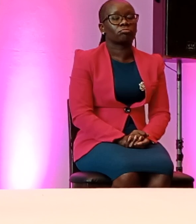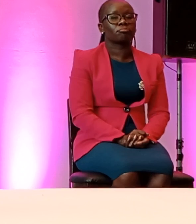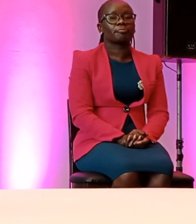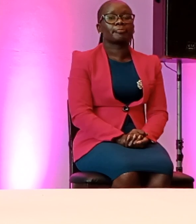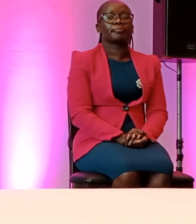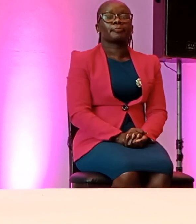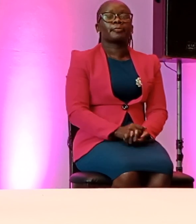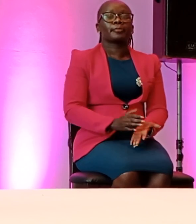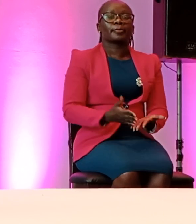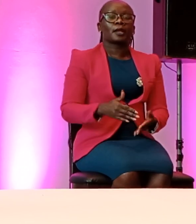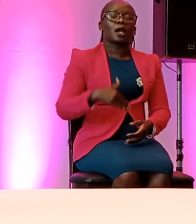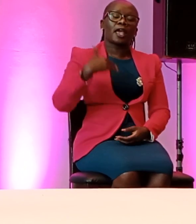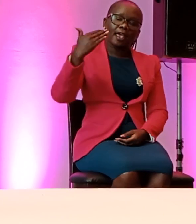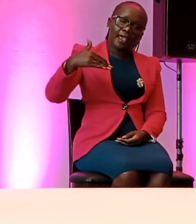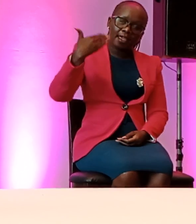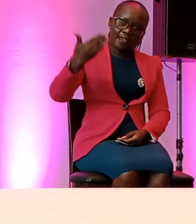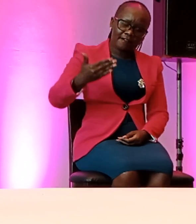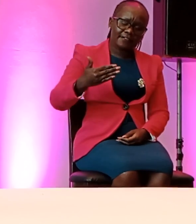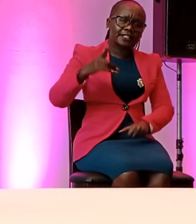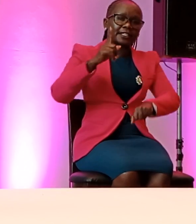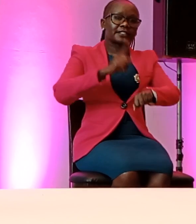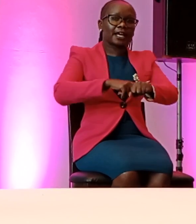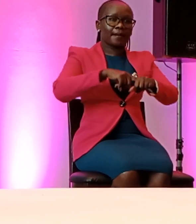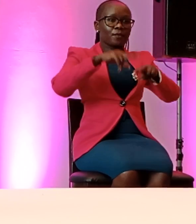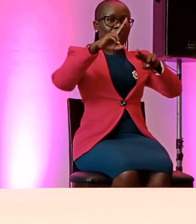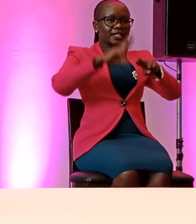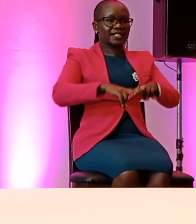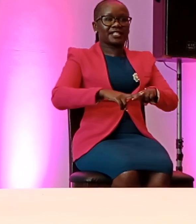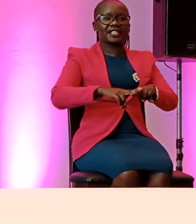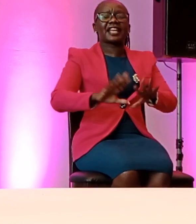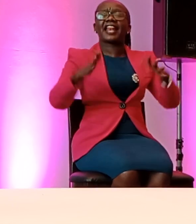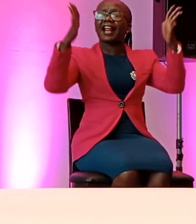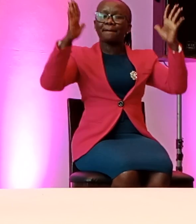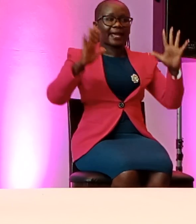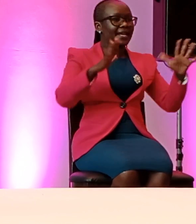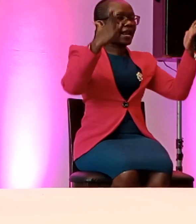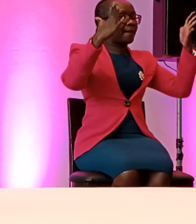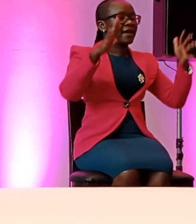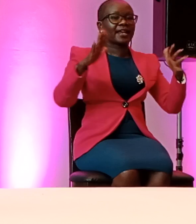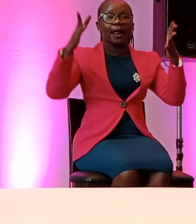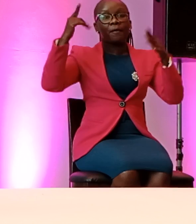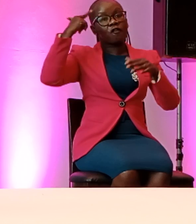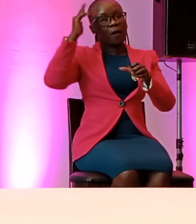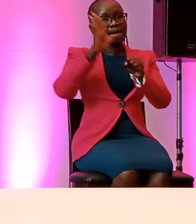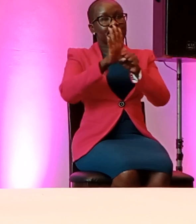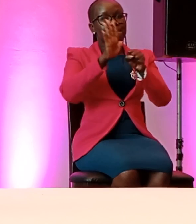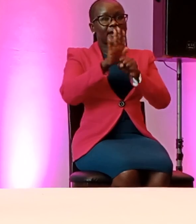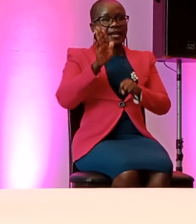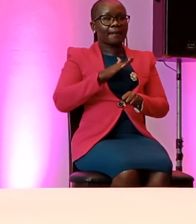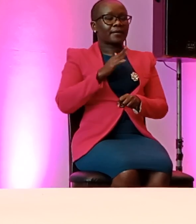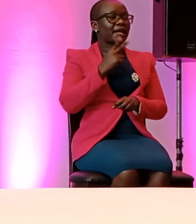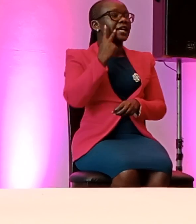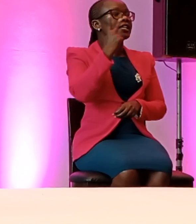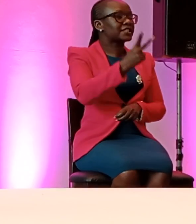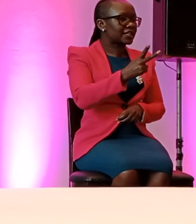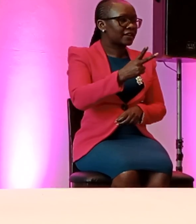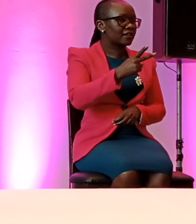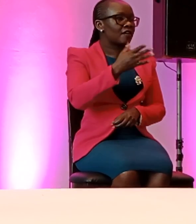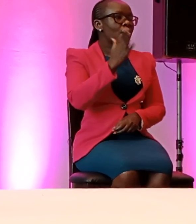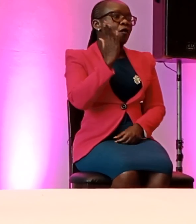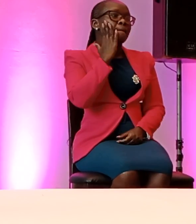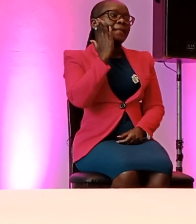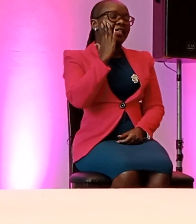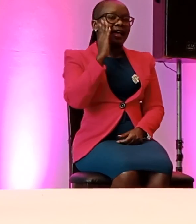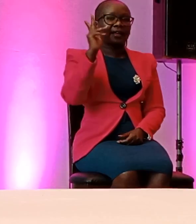We sit every day and clap for so many women here. I have looked at Martha Karua, Her